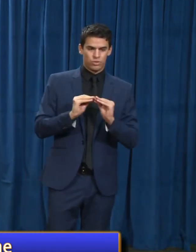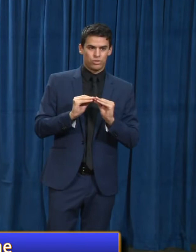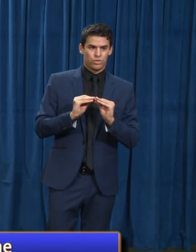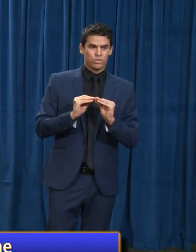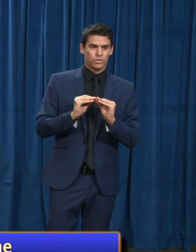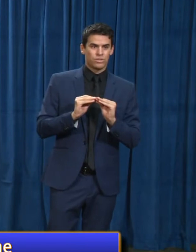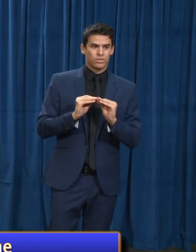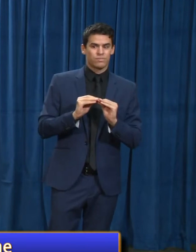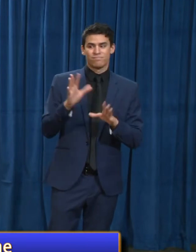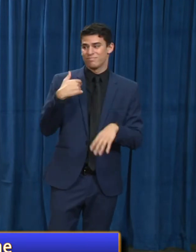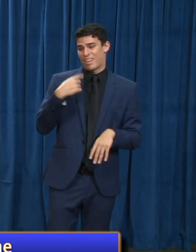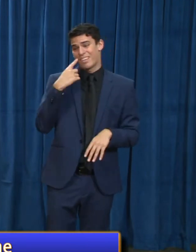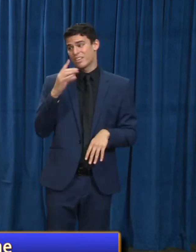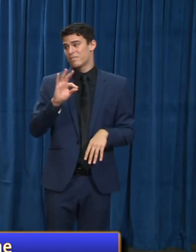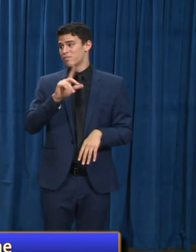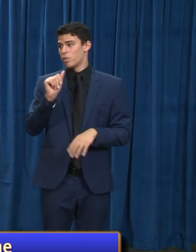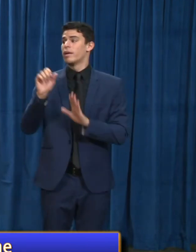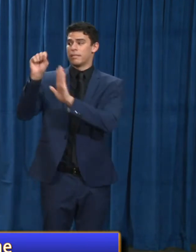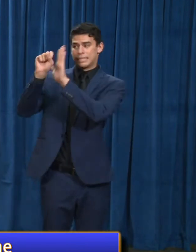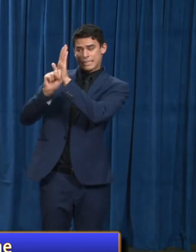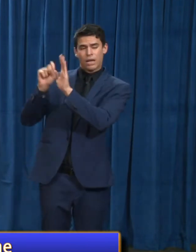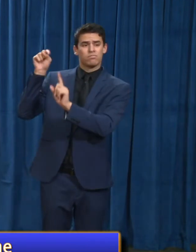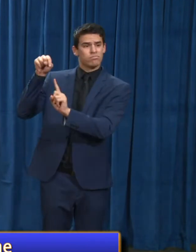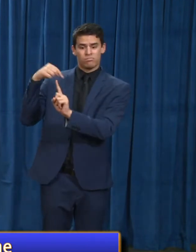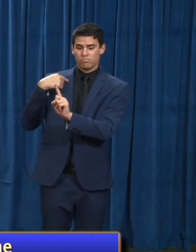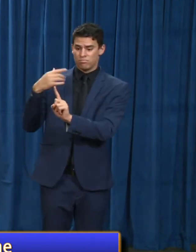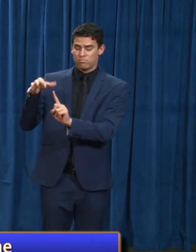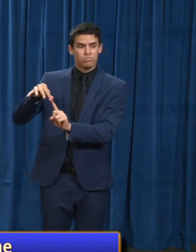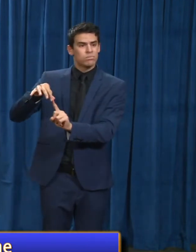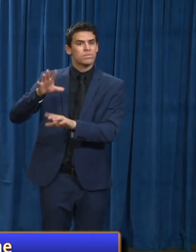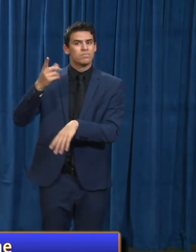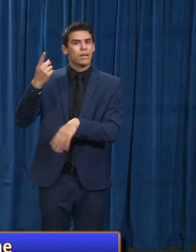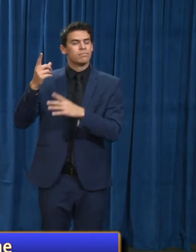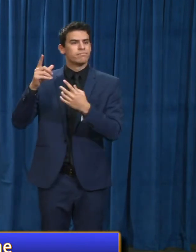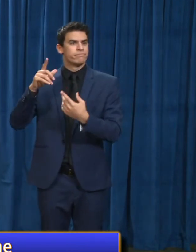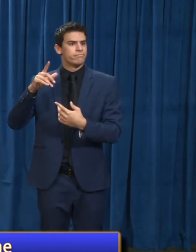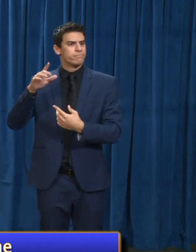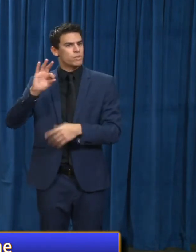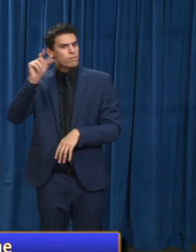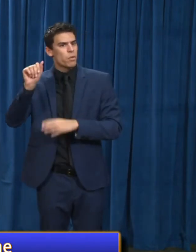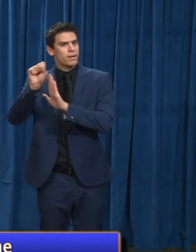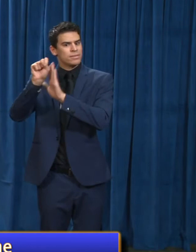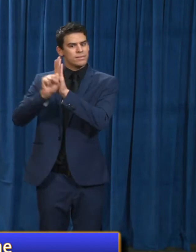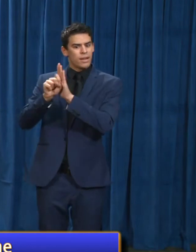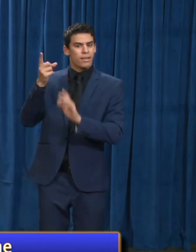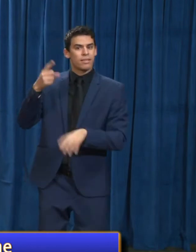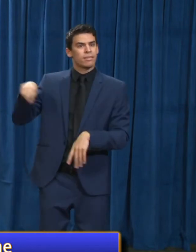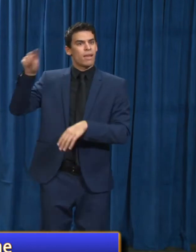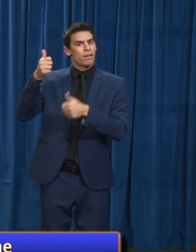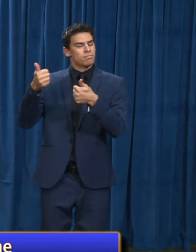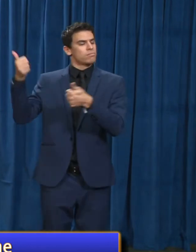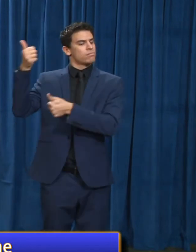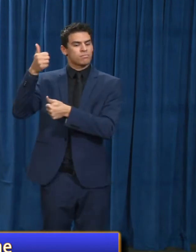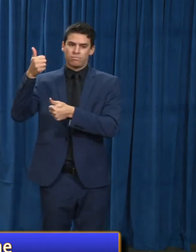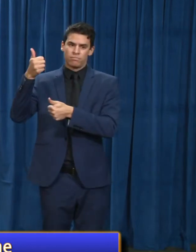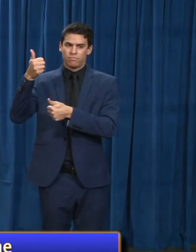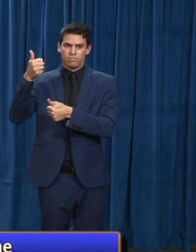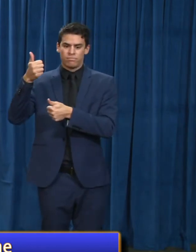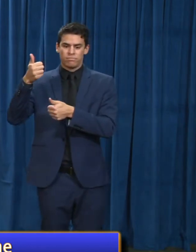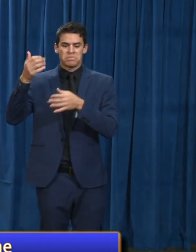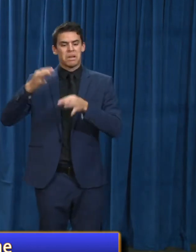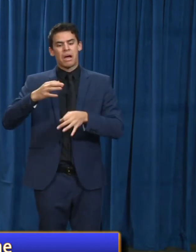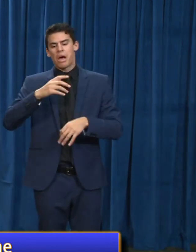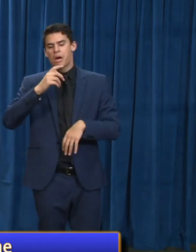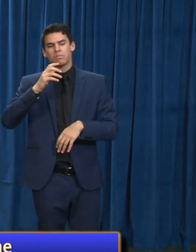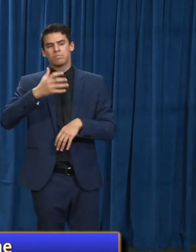think Florida residents ought to be outraged about it because that simply means that more individuals